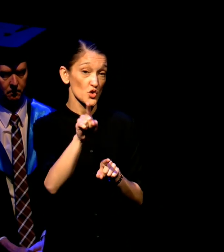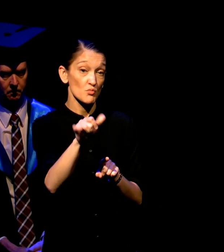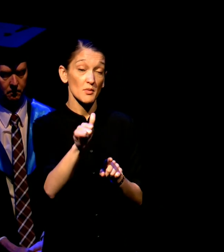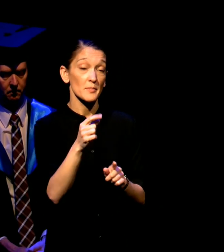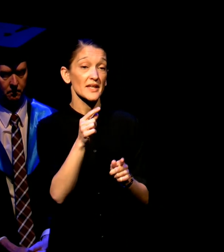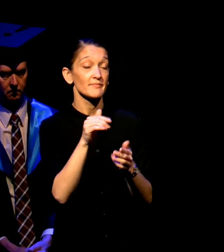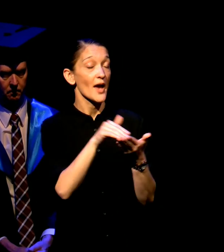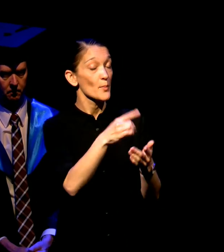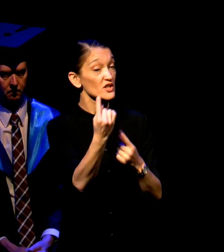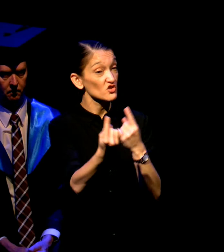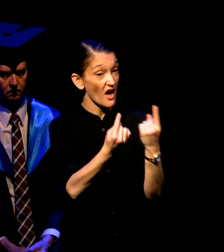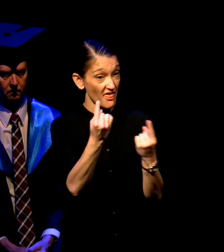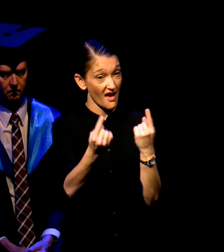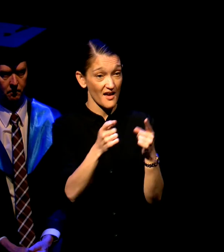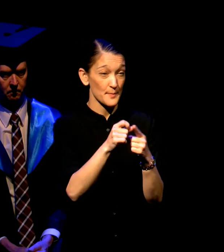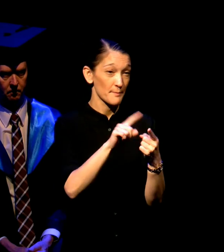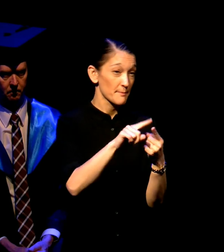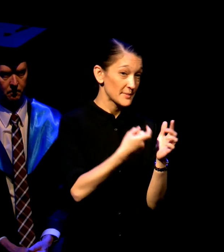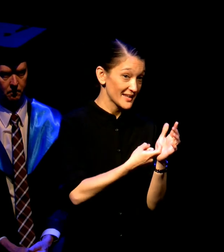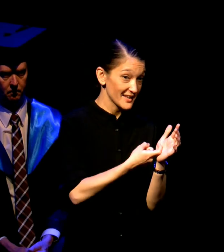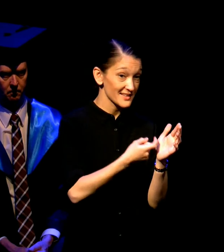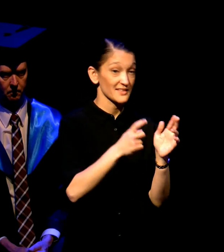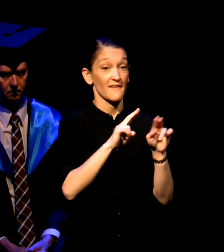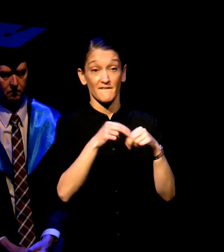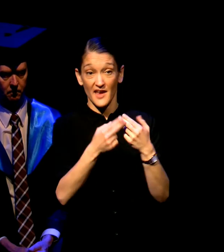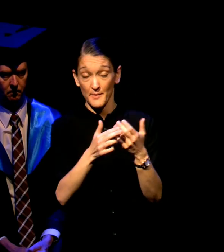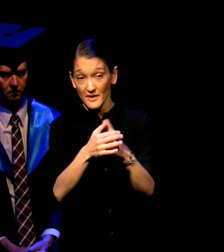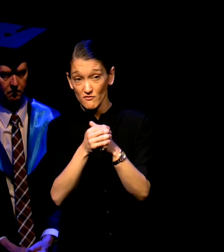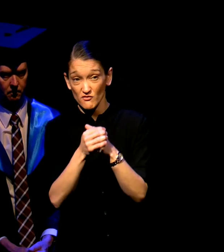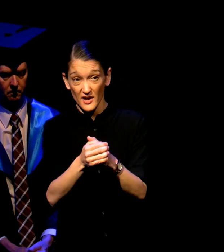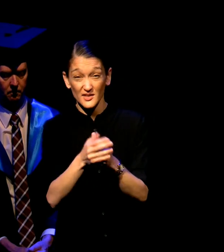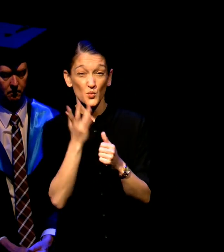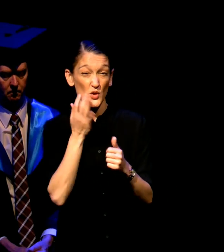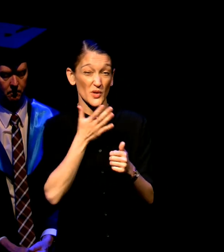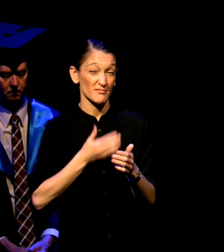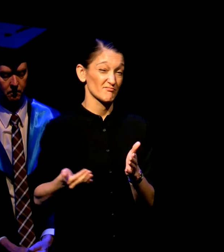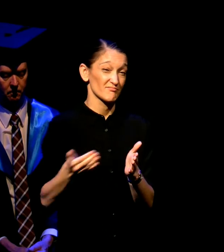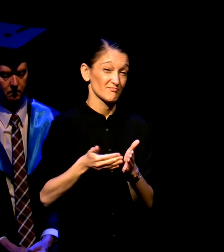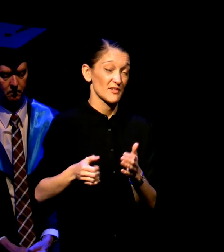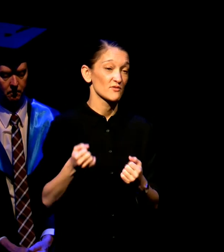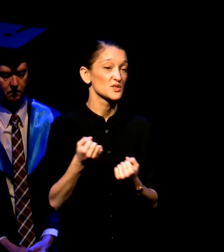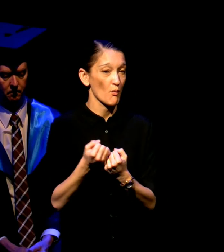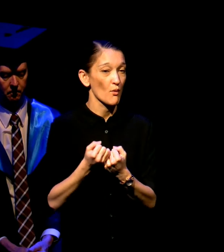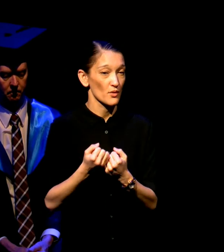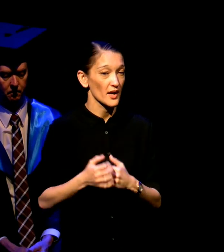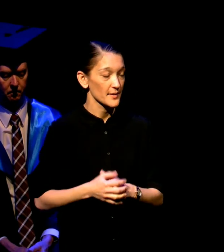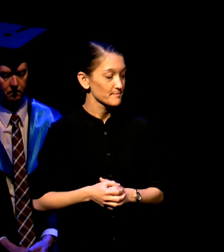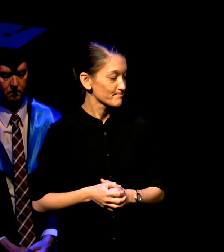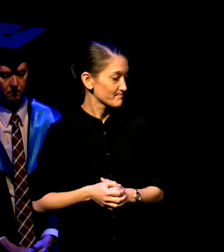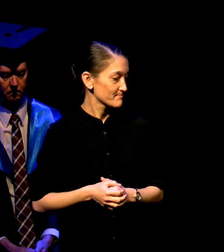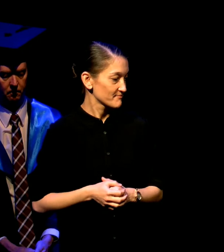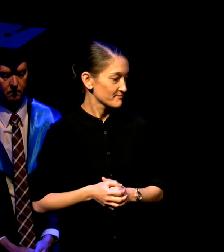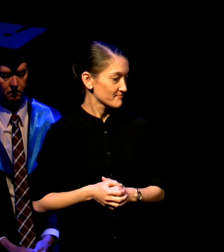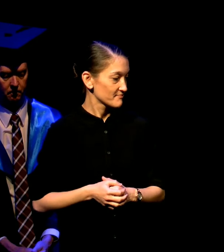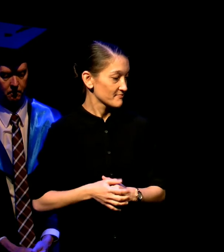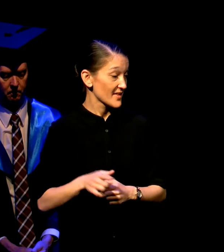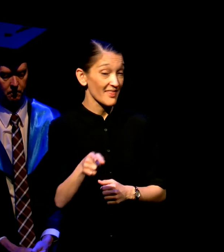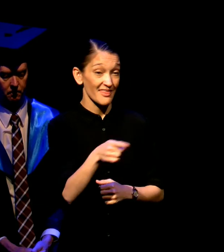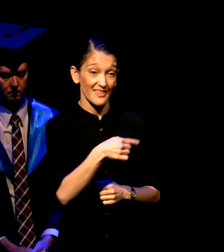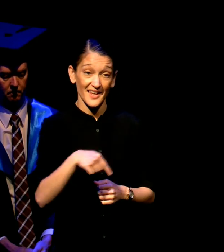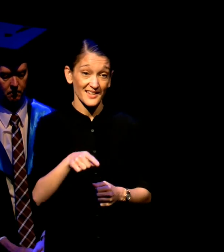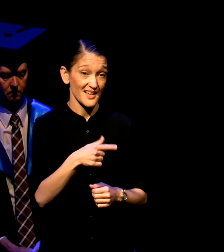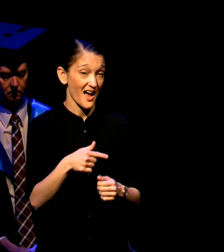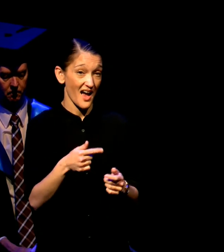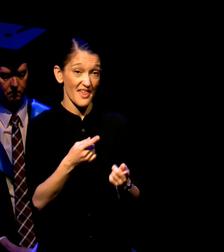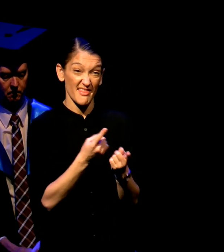your peers, your friends and your family for support when the going got tough. These are learnings and lessons that you will